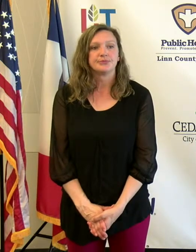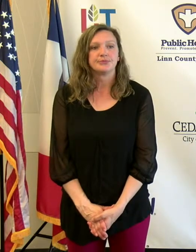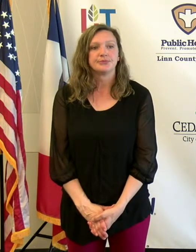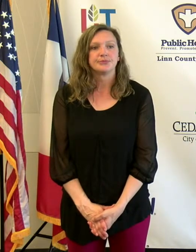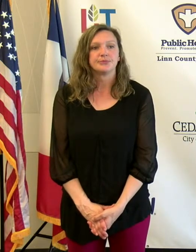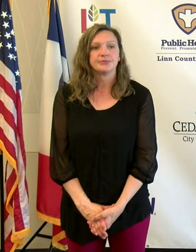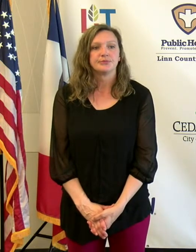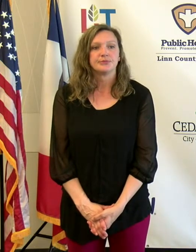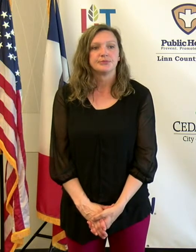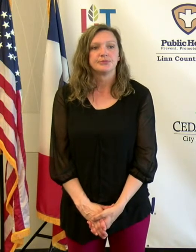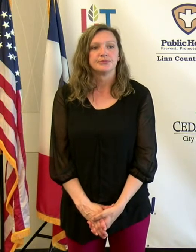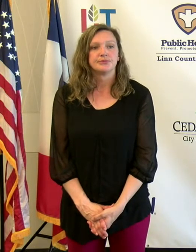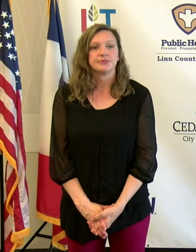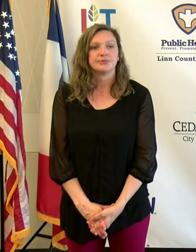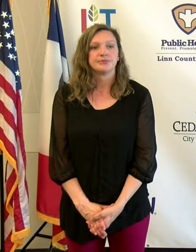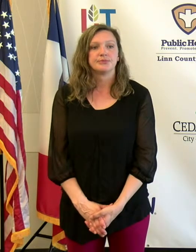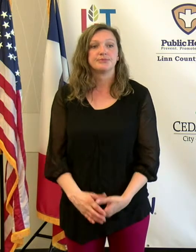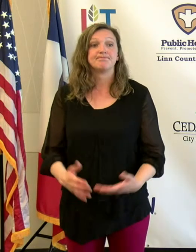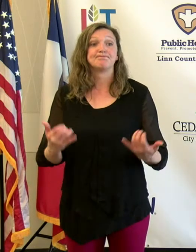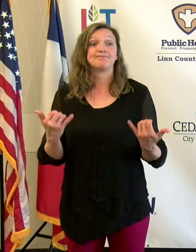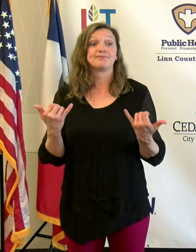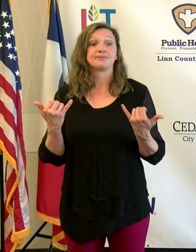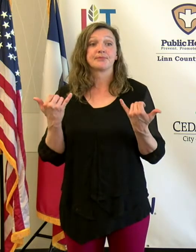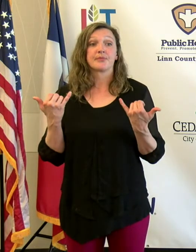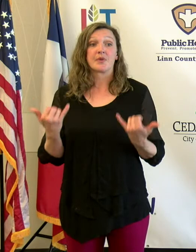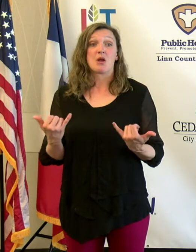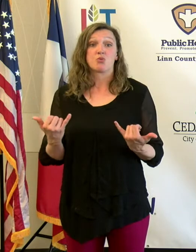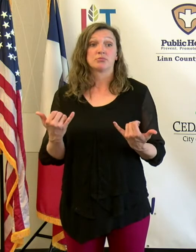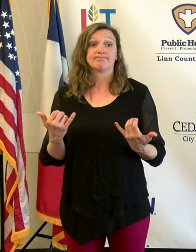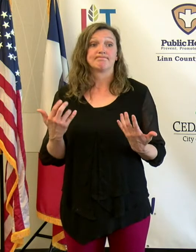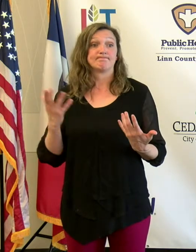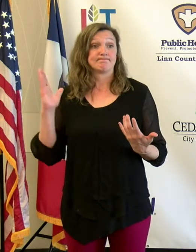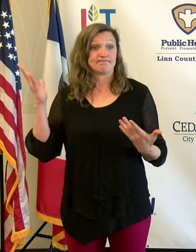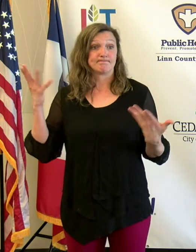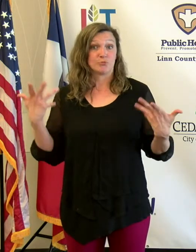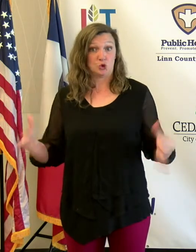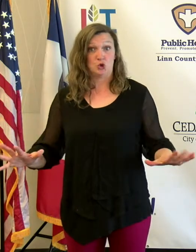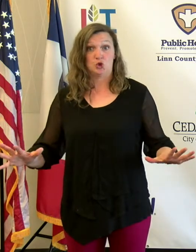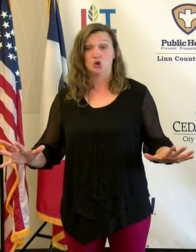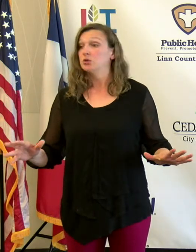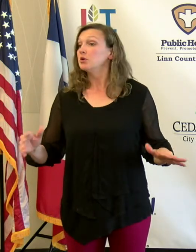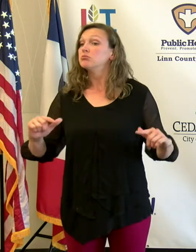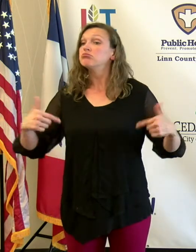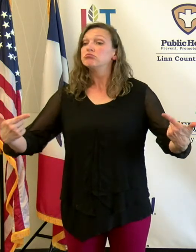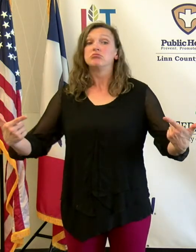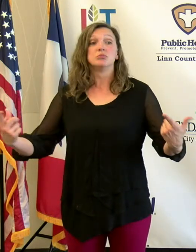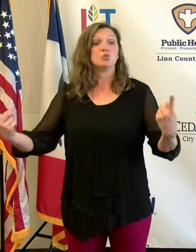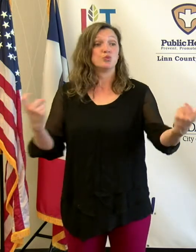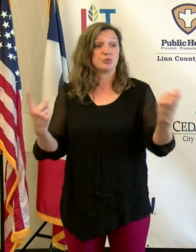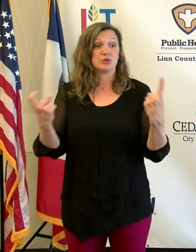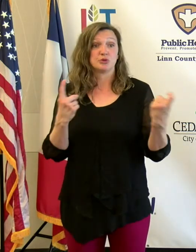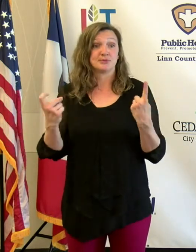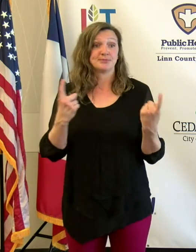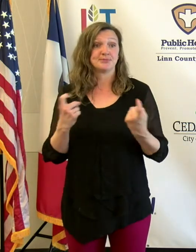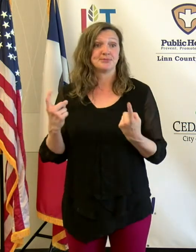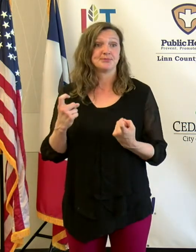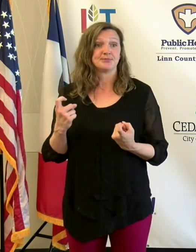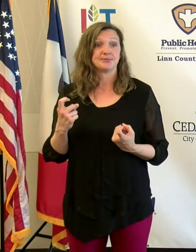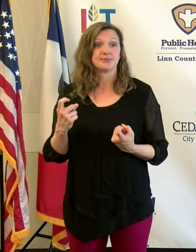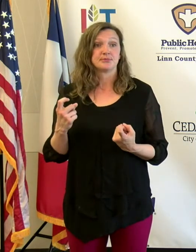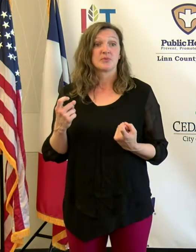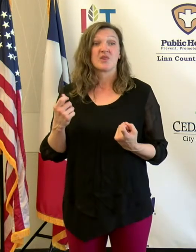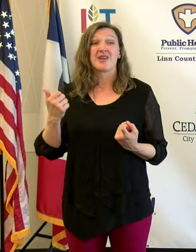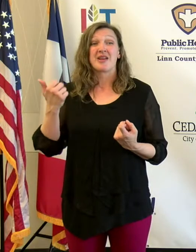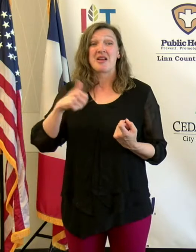This is the end of today's prepared remarks. We do have time for some questions from our media. For the media that are on the line,